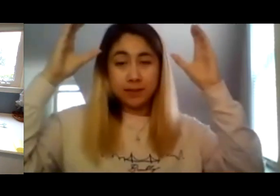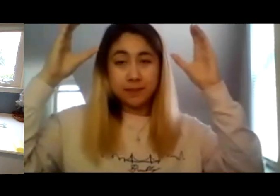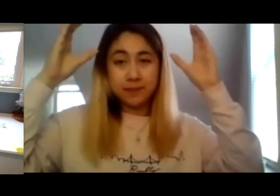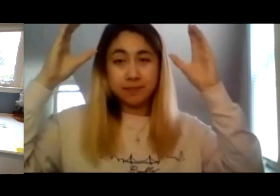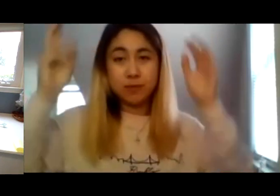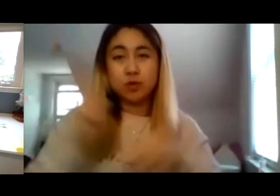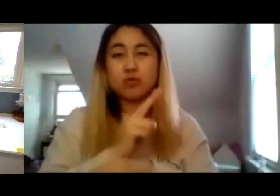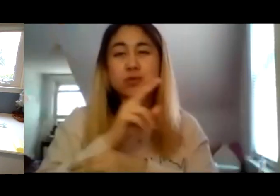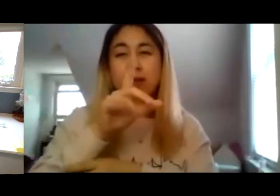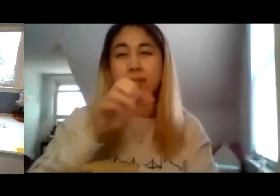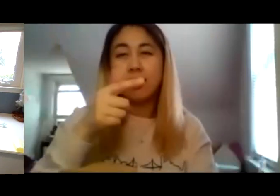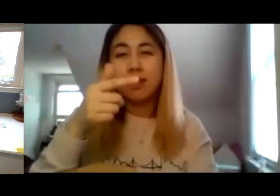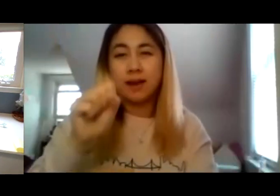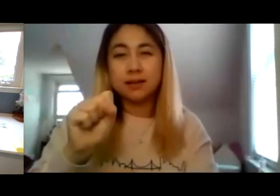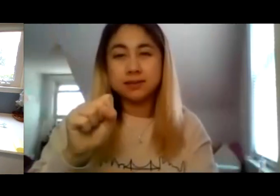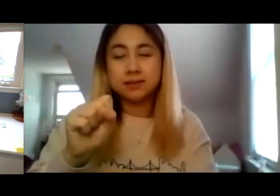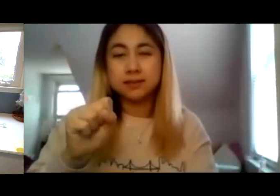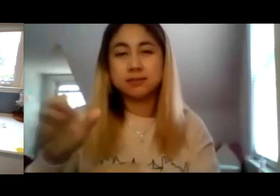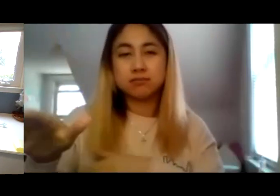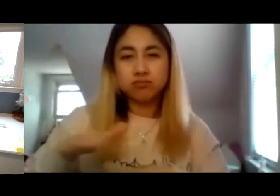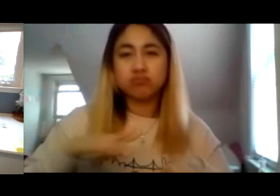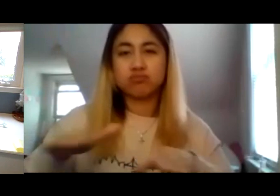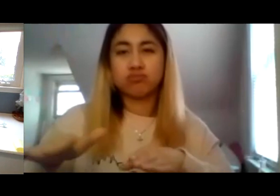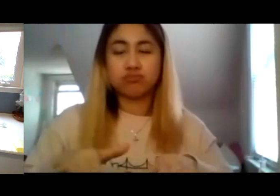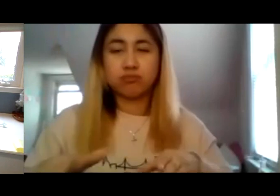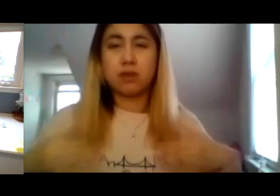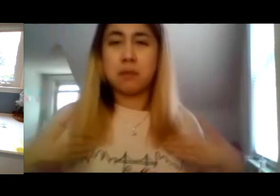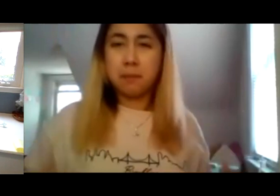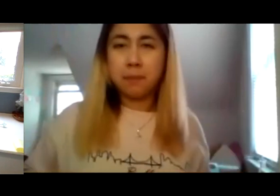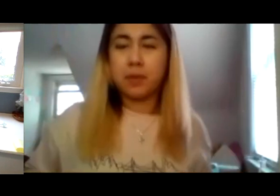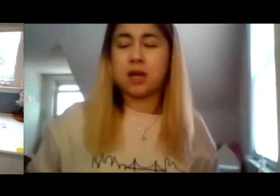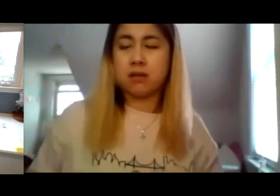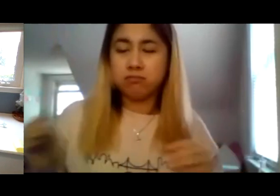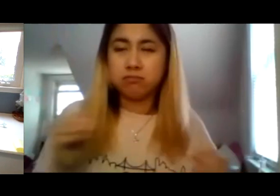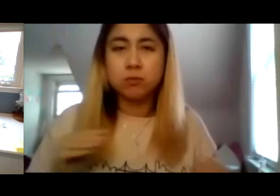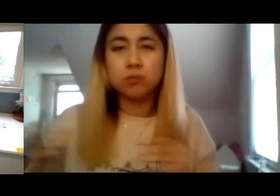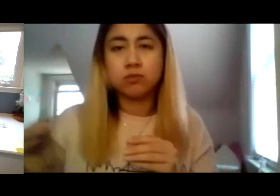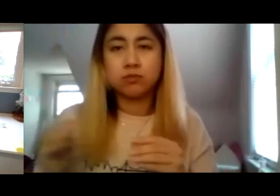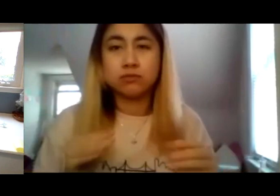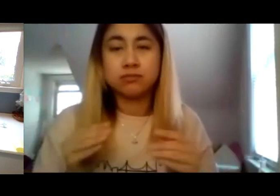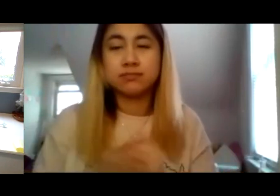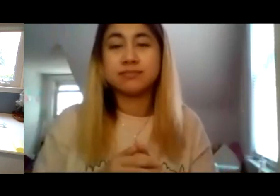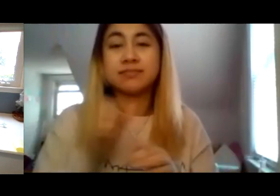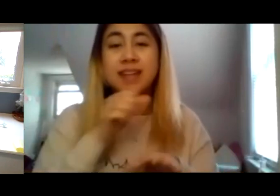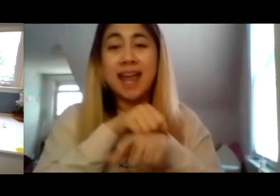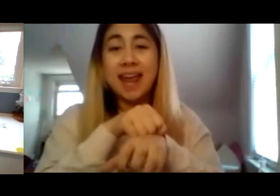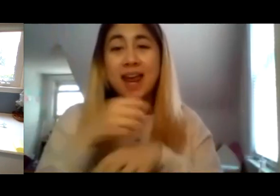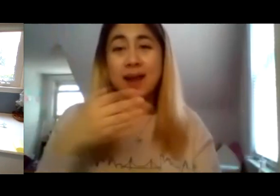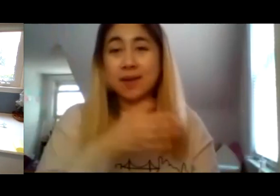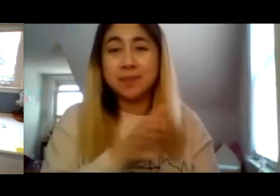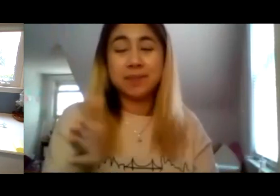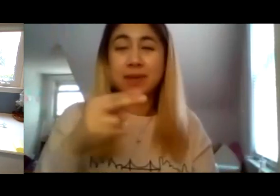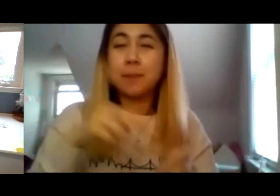our legs, using our body. And obstacle course just means